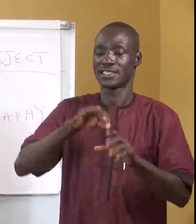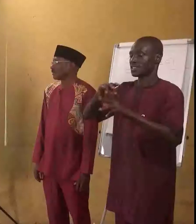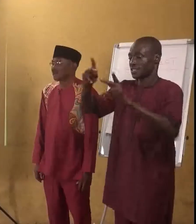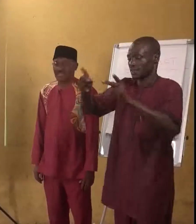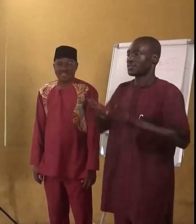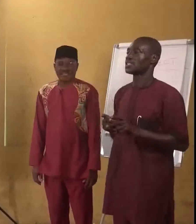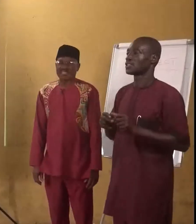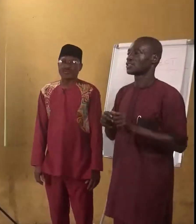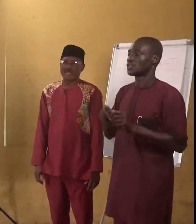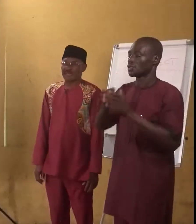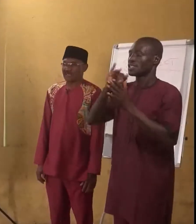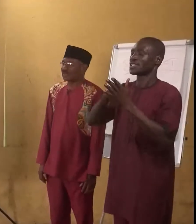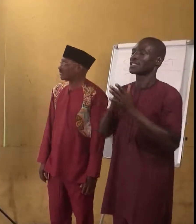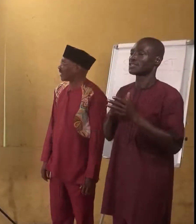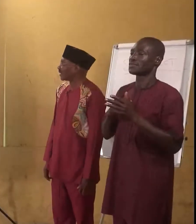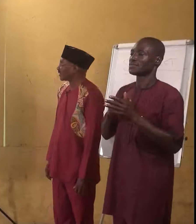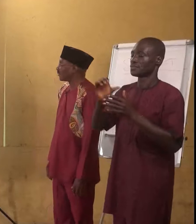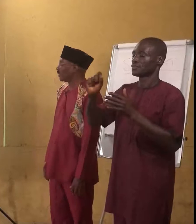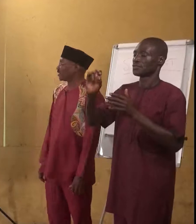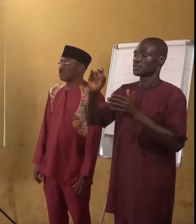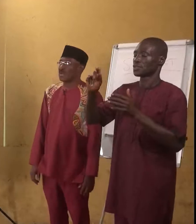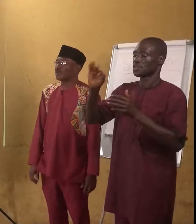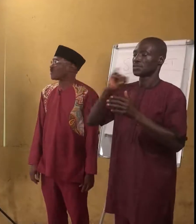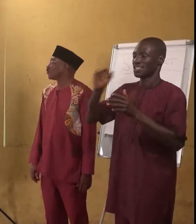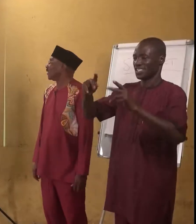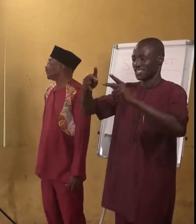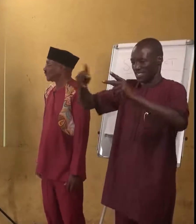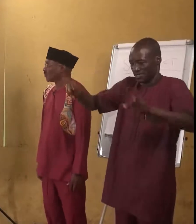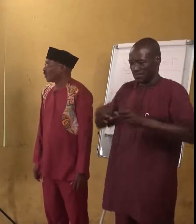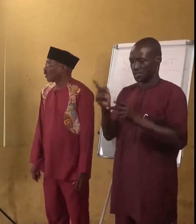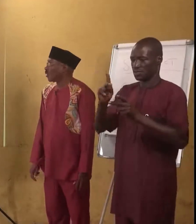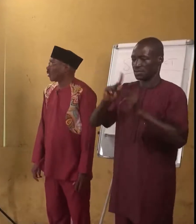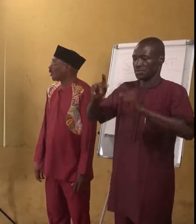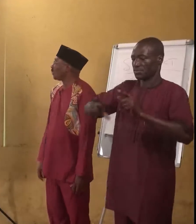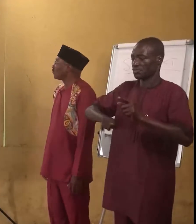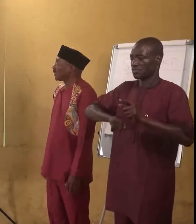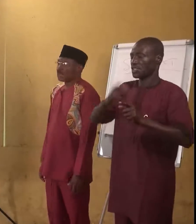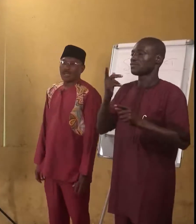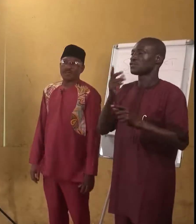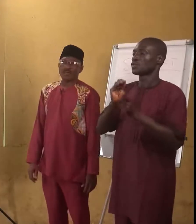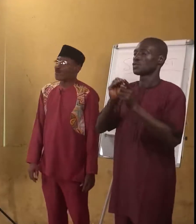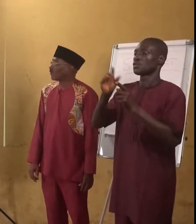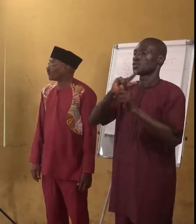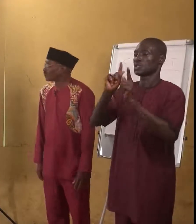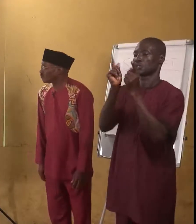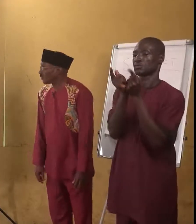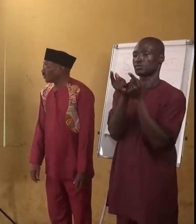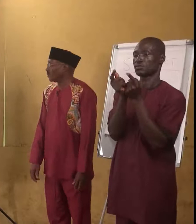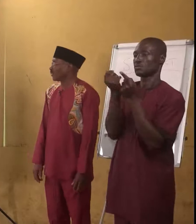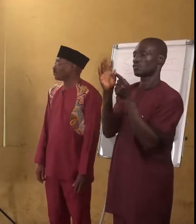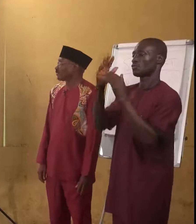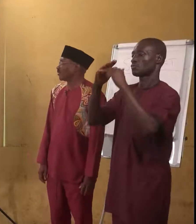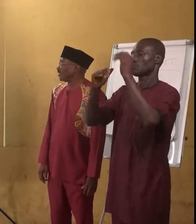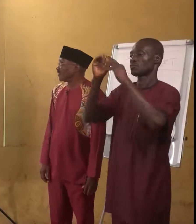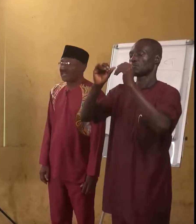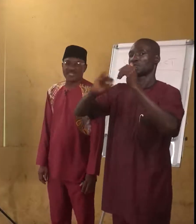settlement. Settlement can be defined as a place where people live, or a group of buildings